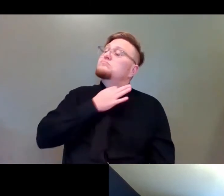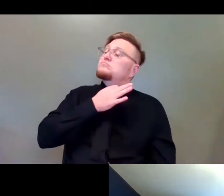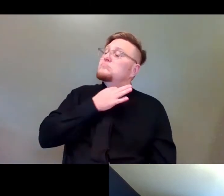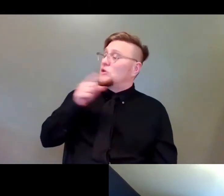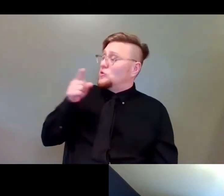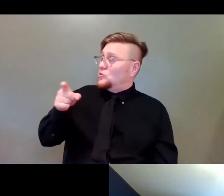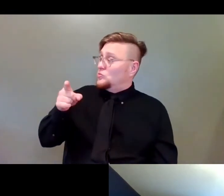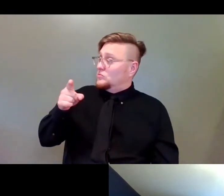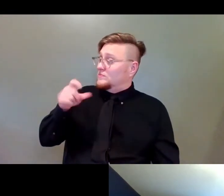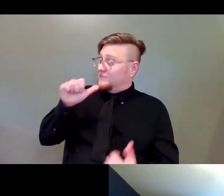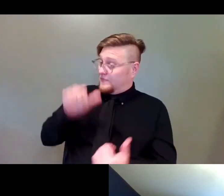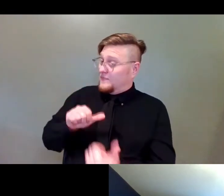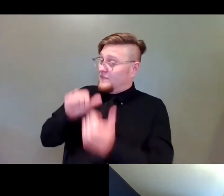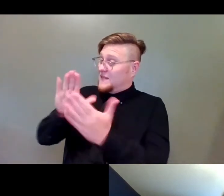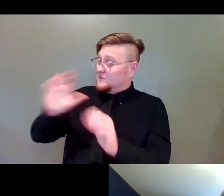leader globally?